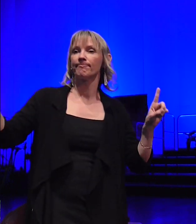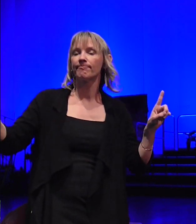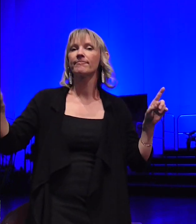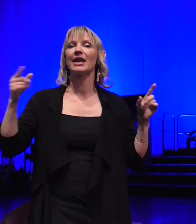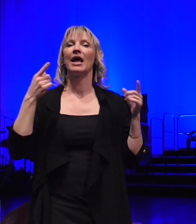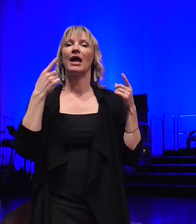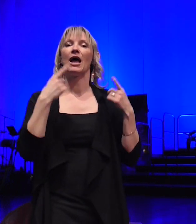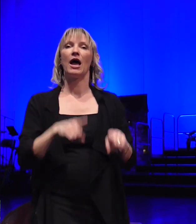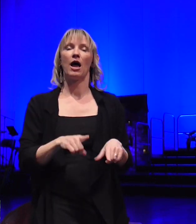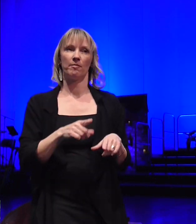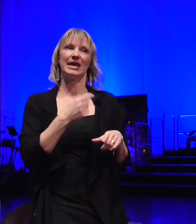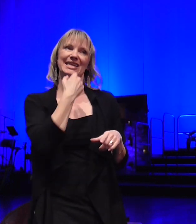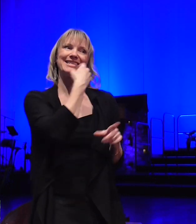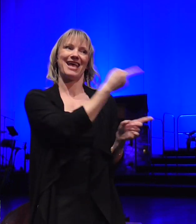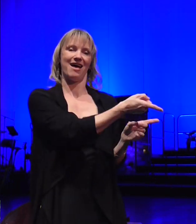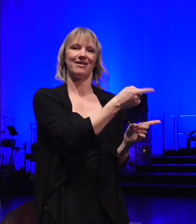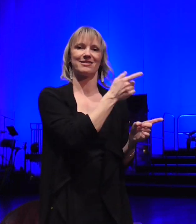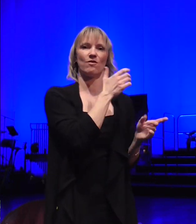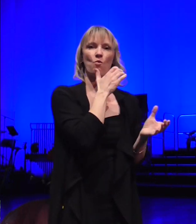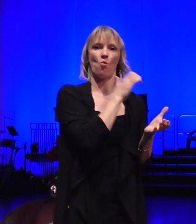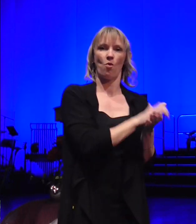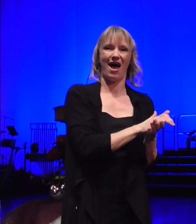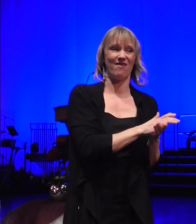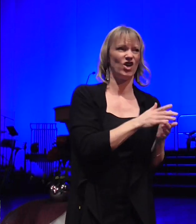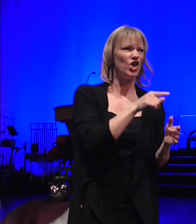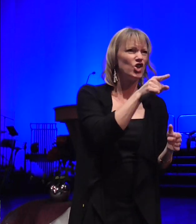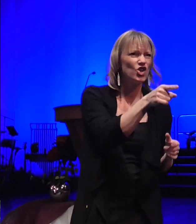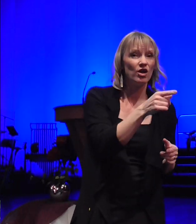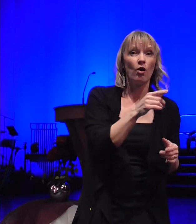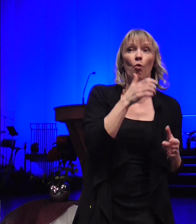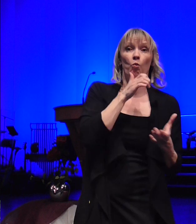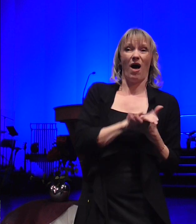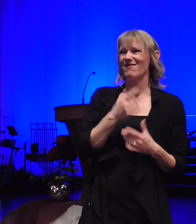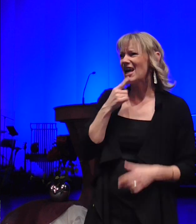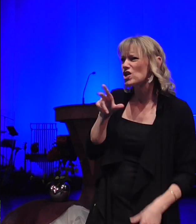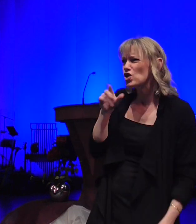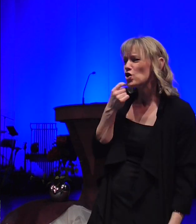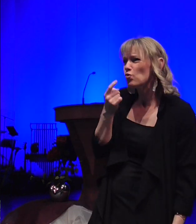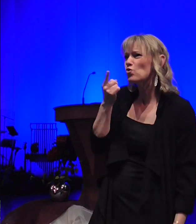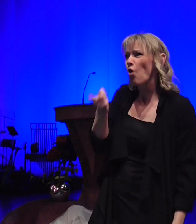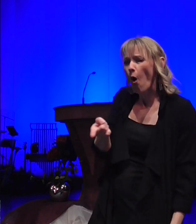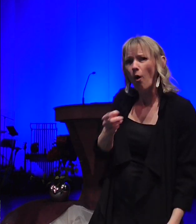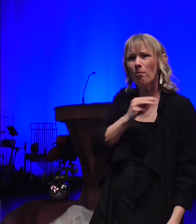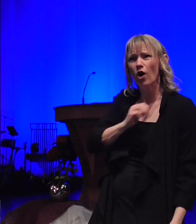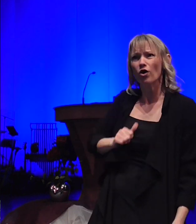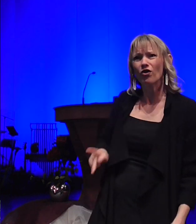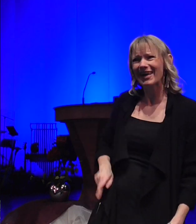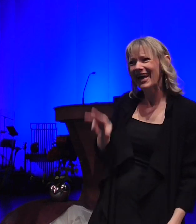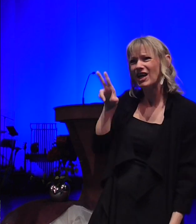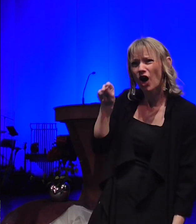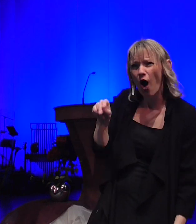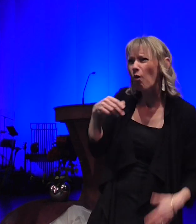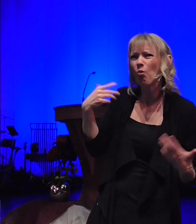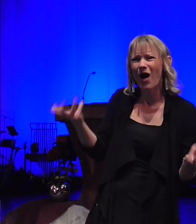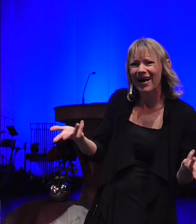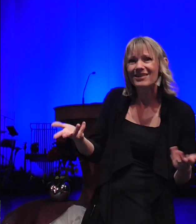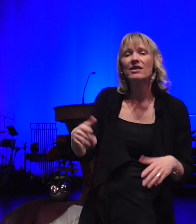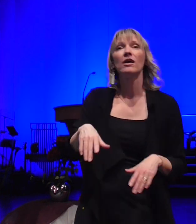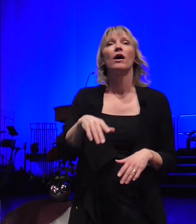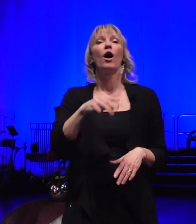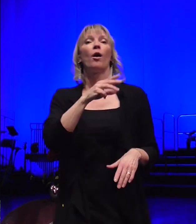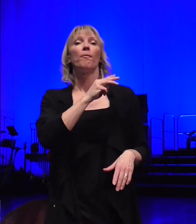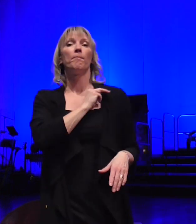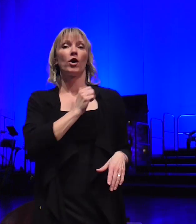wife, Jones does, and she's furious with him. You said no to Martin Luther King Jr. And there's a phone call the next day, and it's